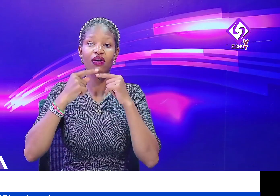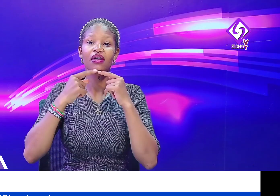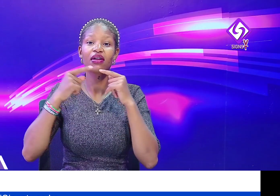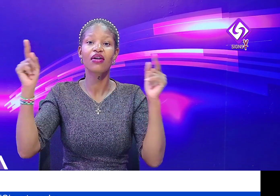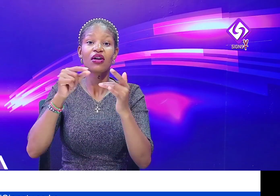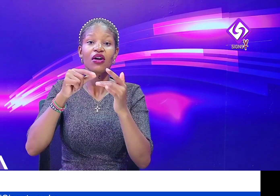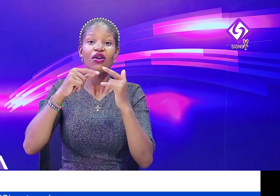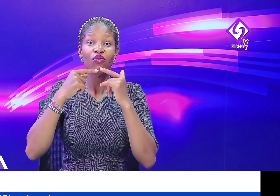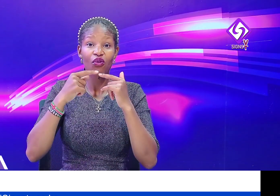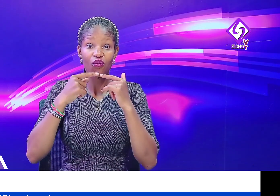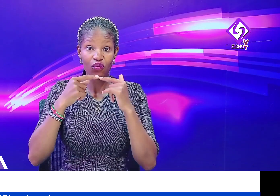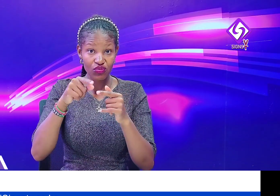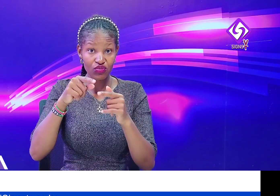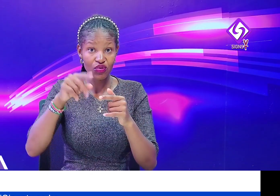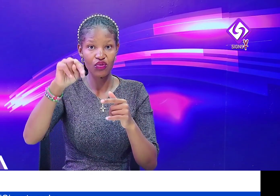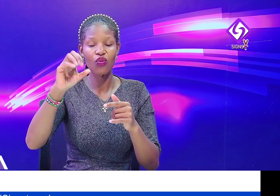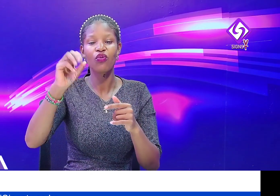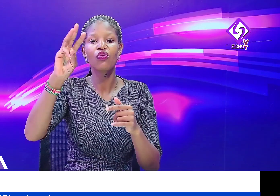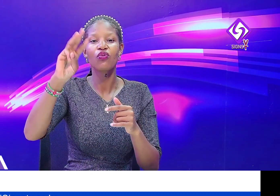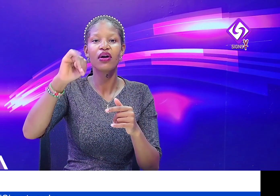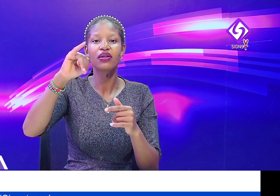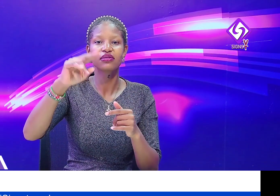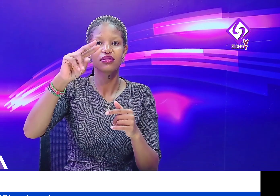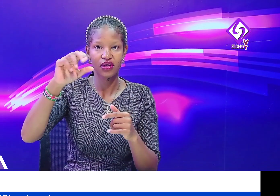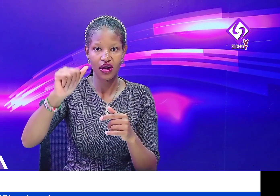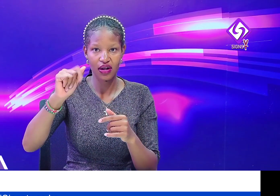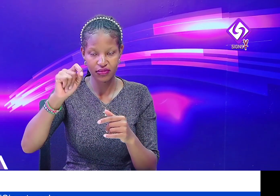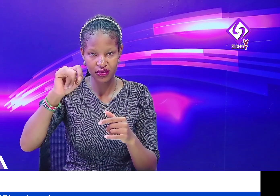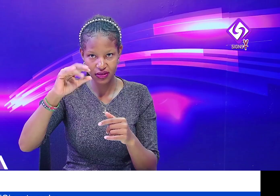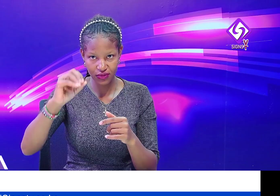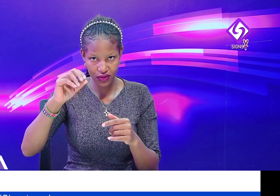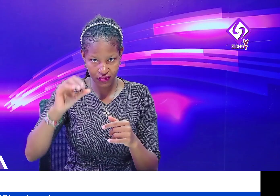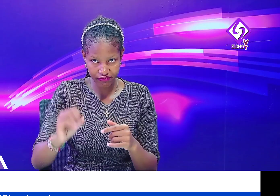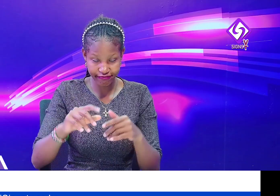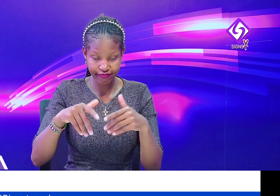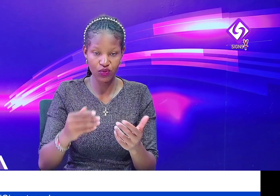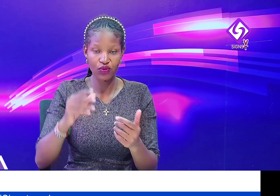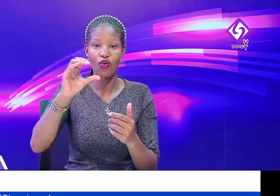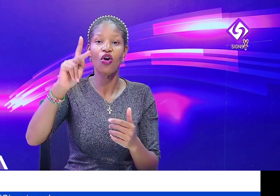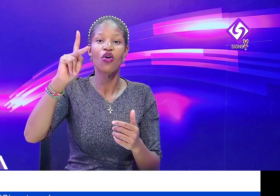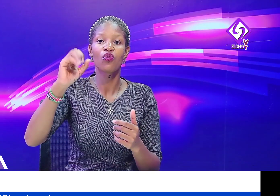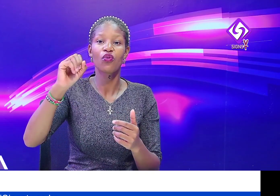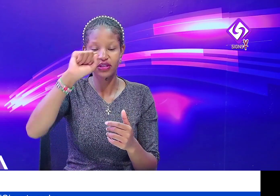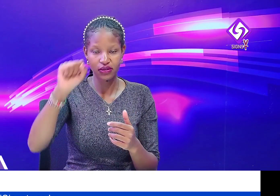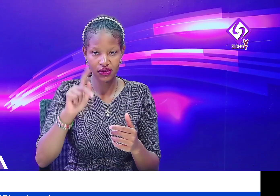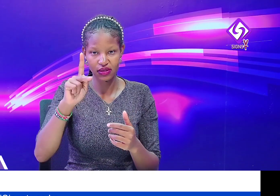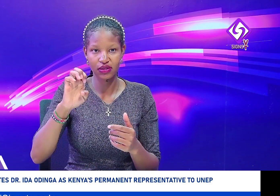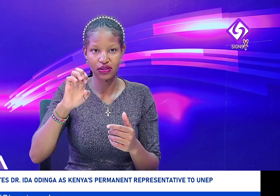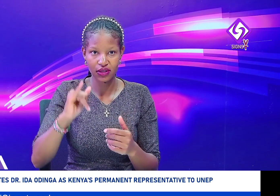In justifying the nomination, Kosgei highlighted Dr. Odinga's extensive background as a